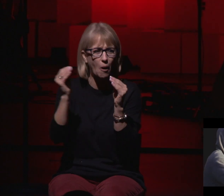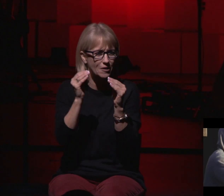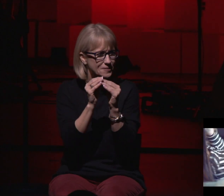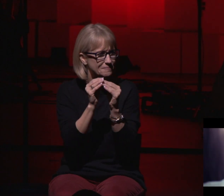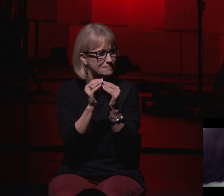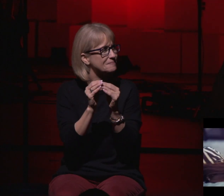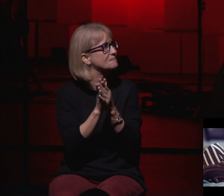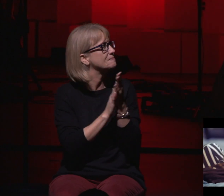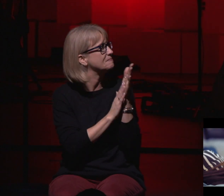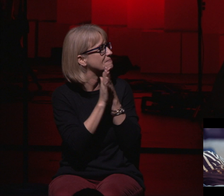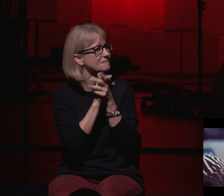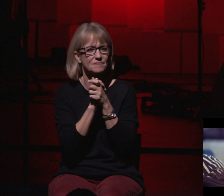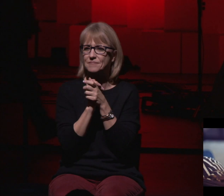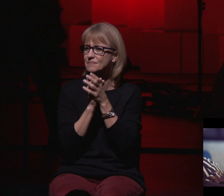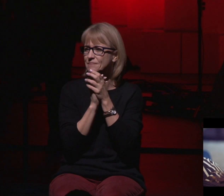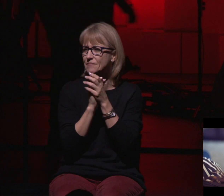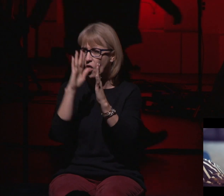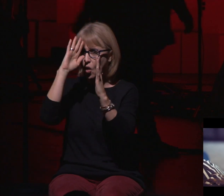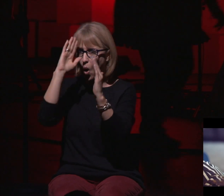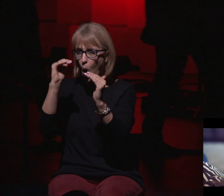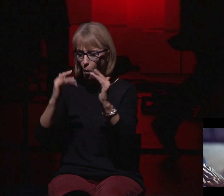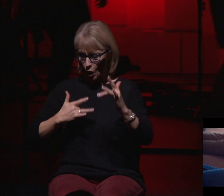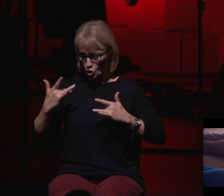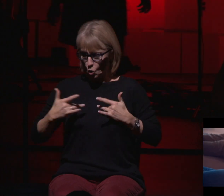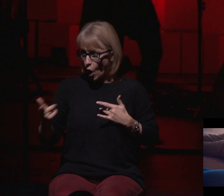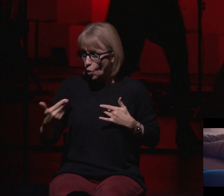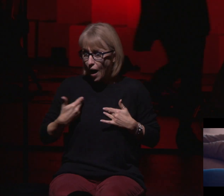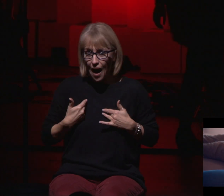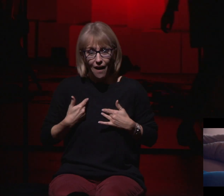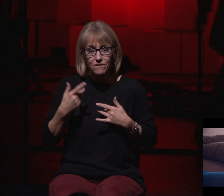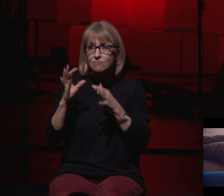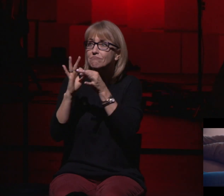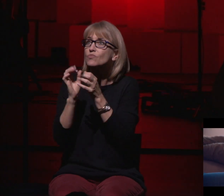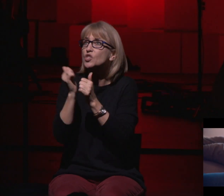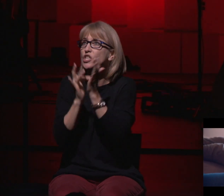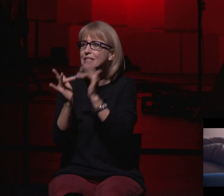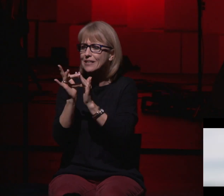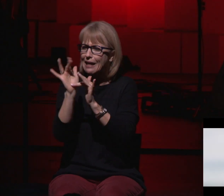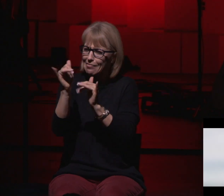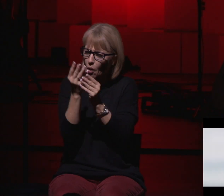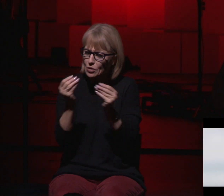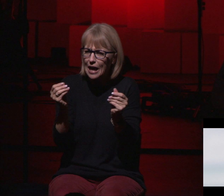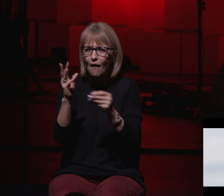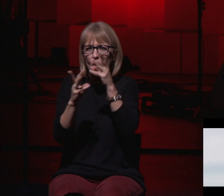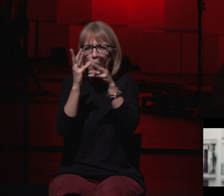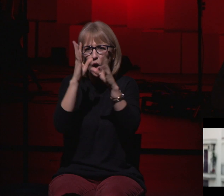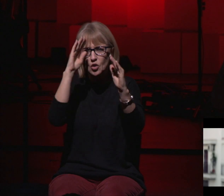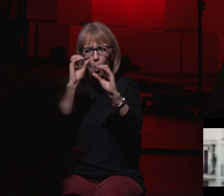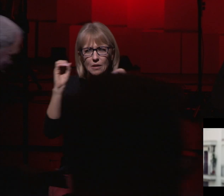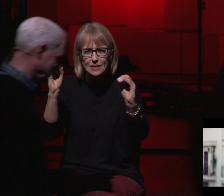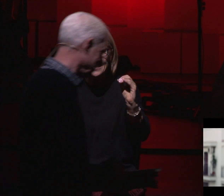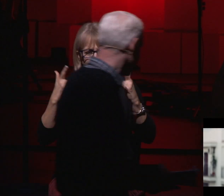more. The hope and joy we have in Jesus is the remedy for the world's hopelessness and